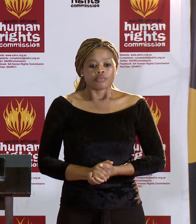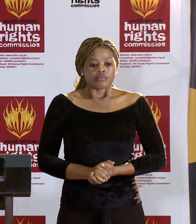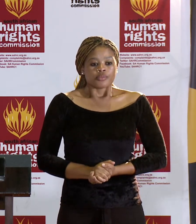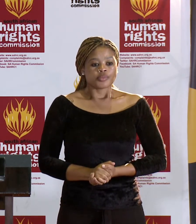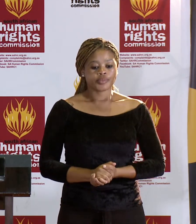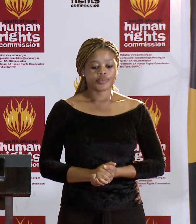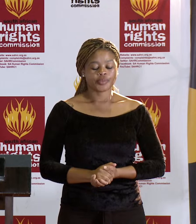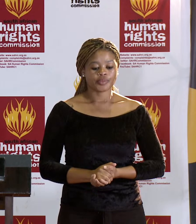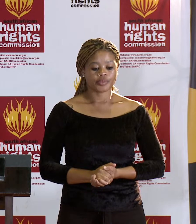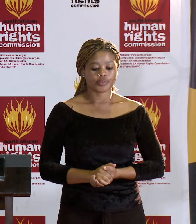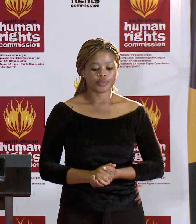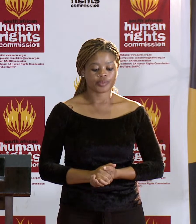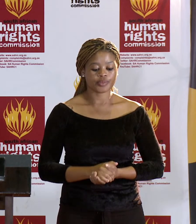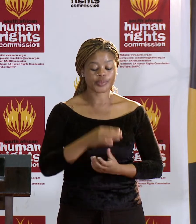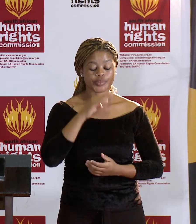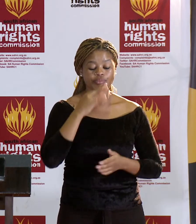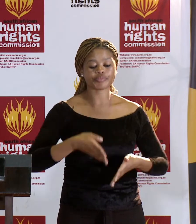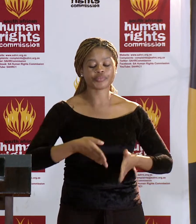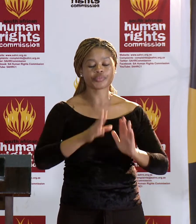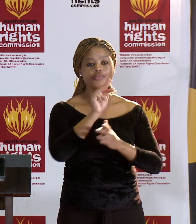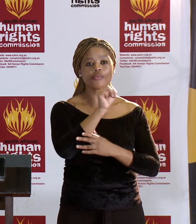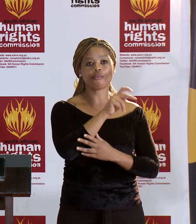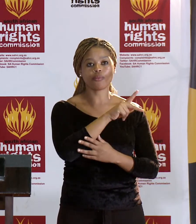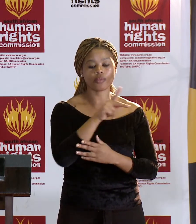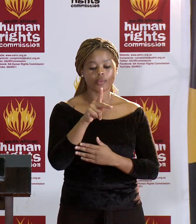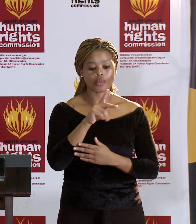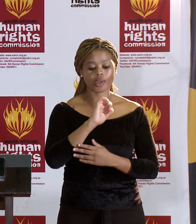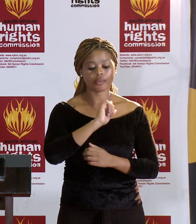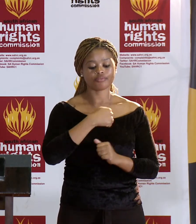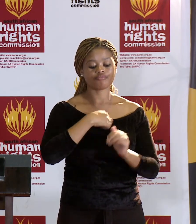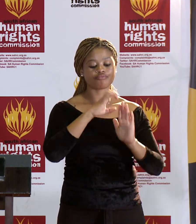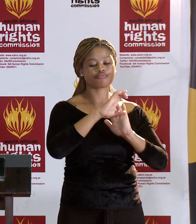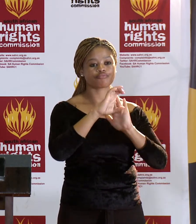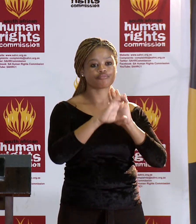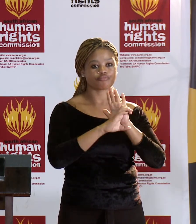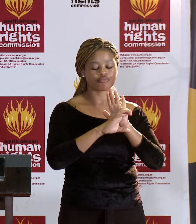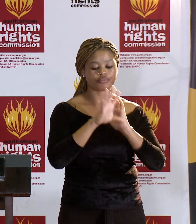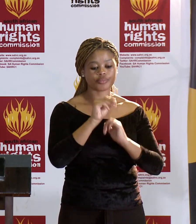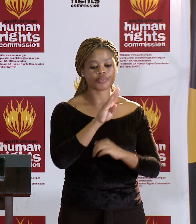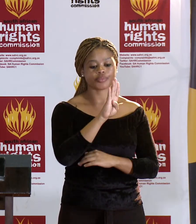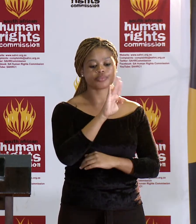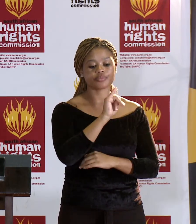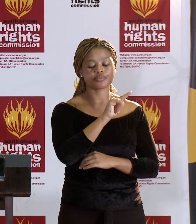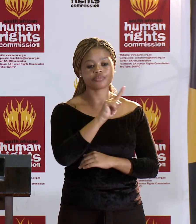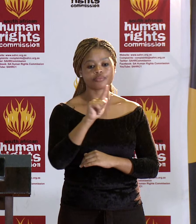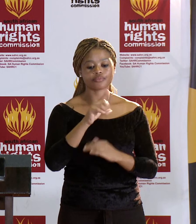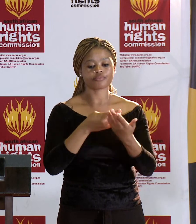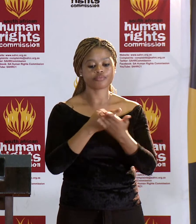And what then is this roadmap? The roadmap is our Constitution with its Bill of Rights.